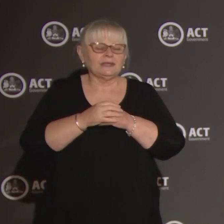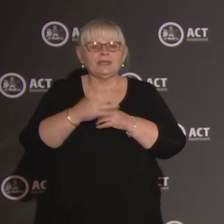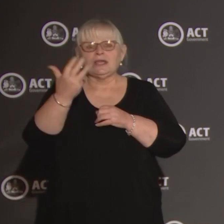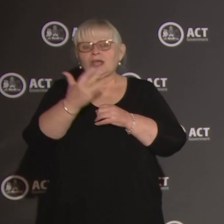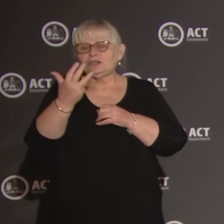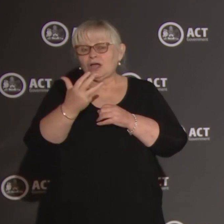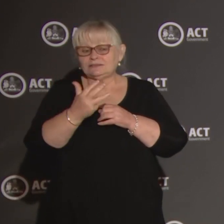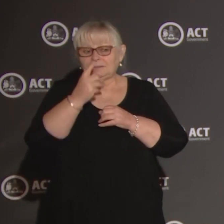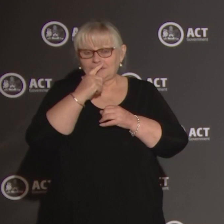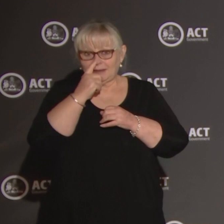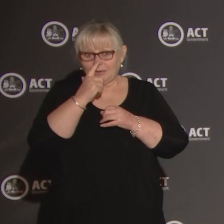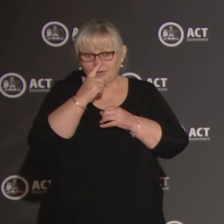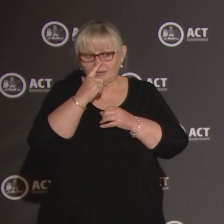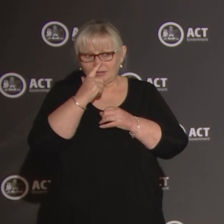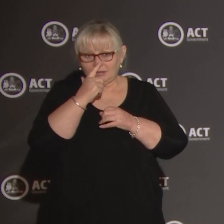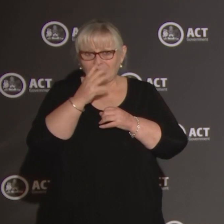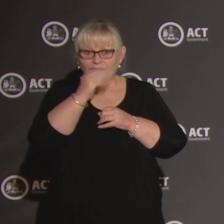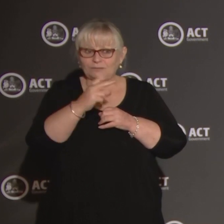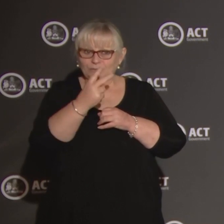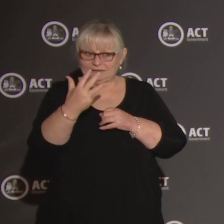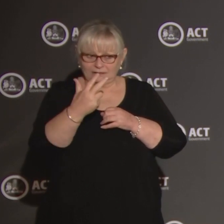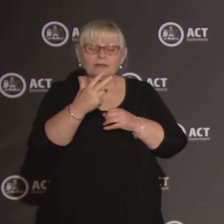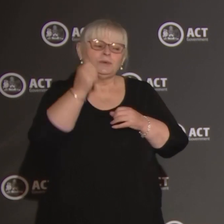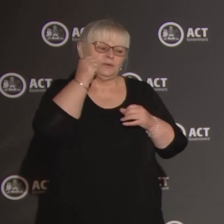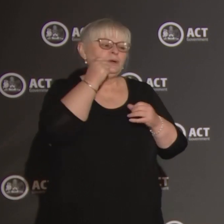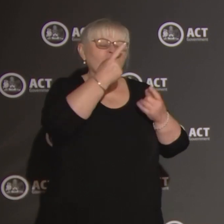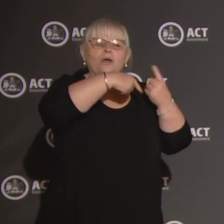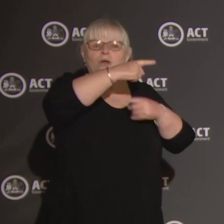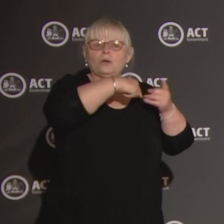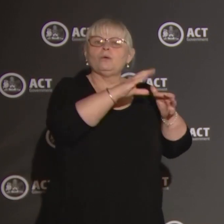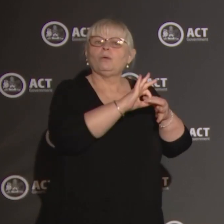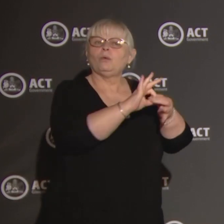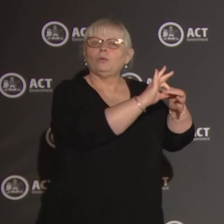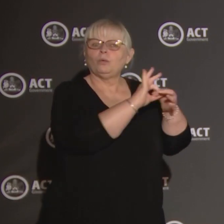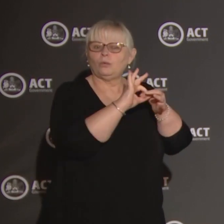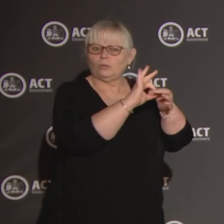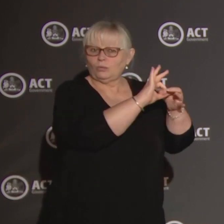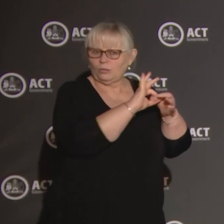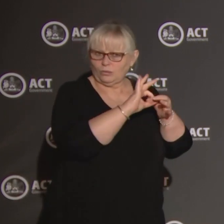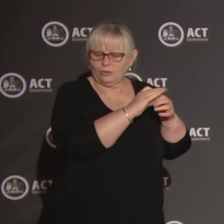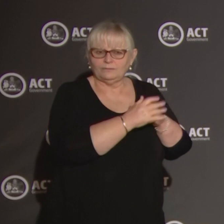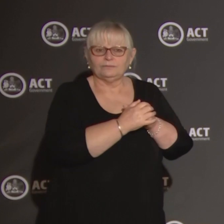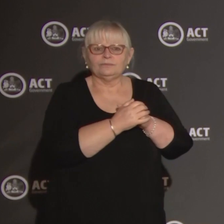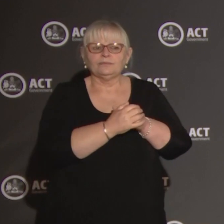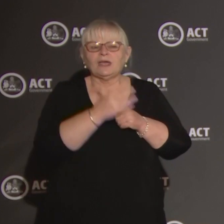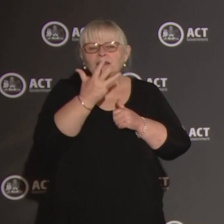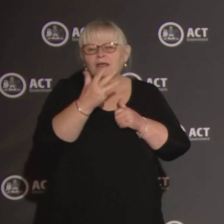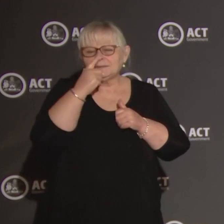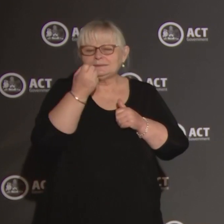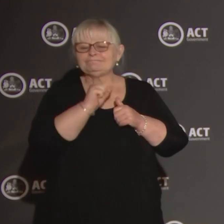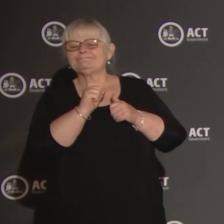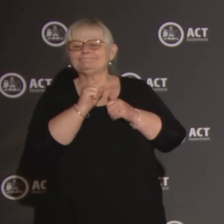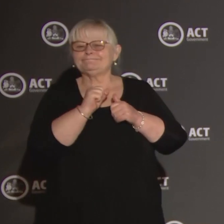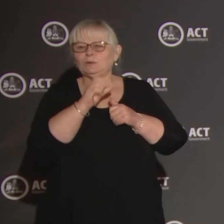19 of today's 28 cases can be linked to known cases or ongoing clusters, with 9 still under